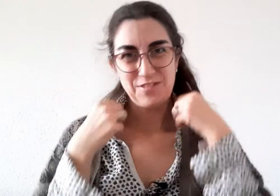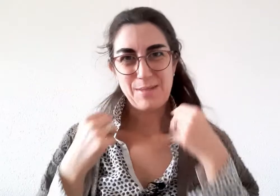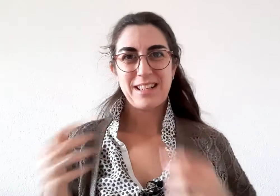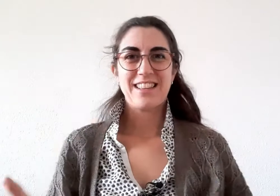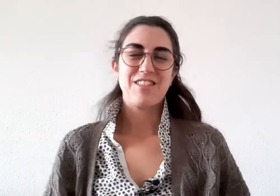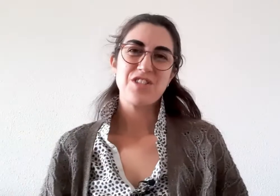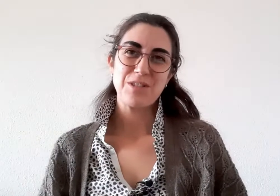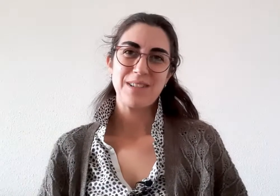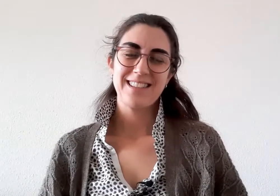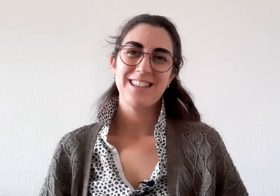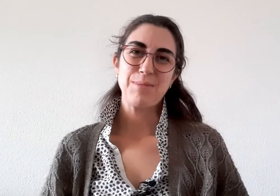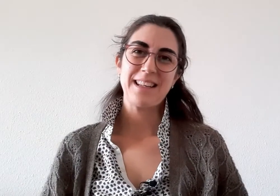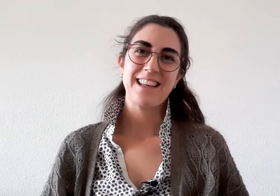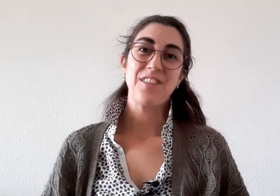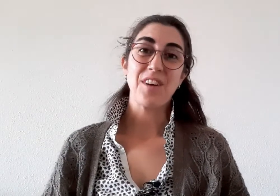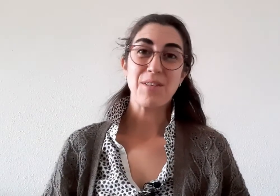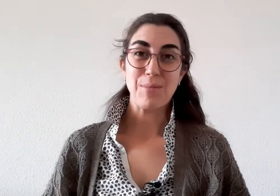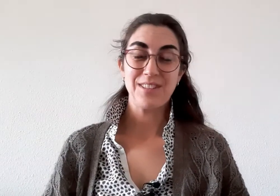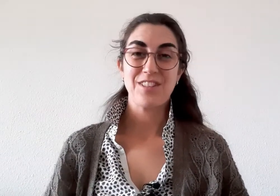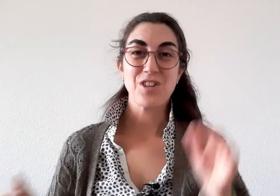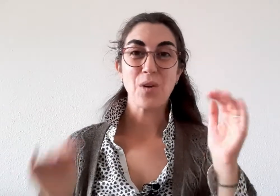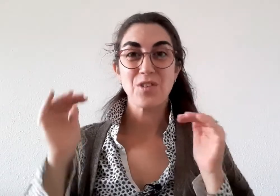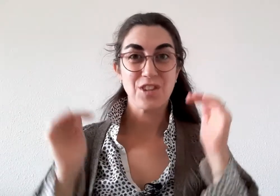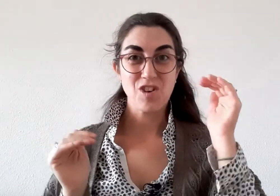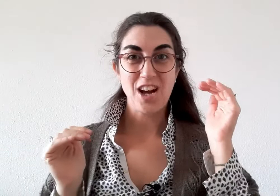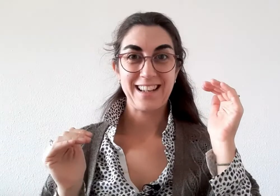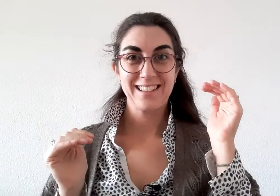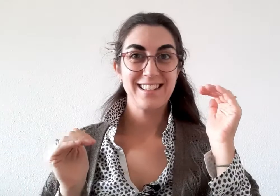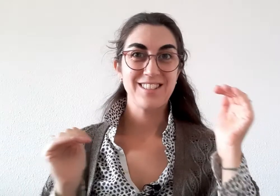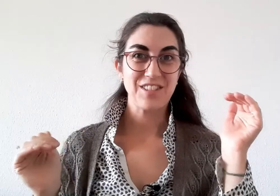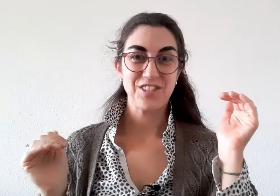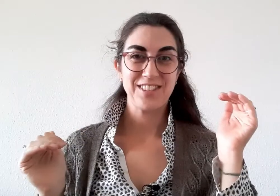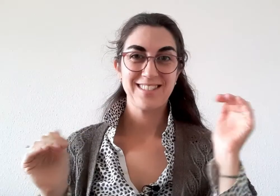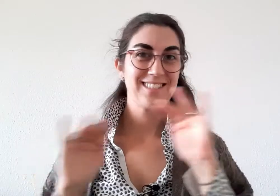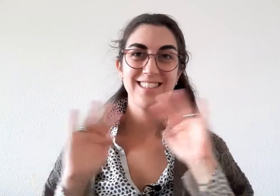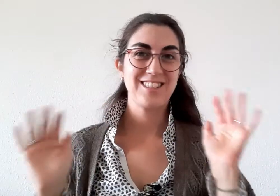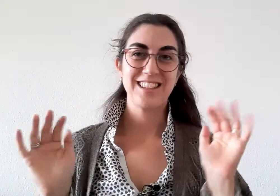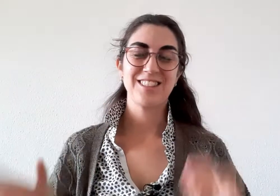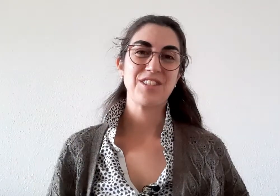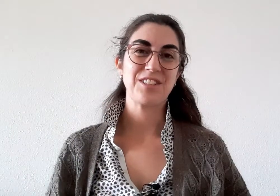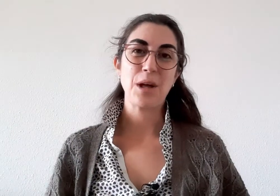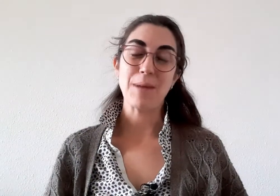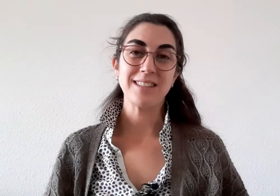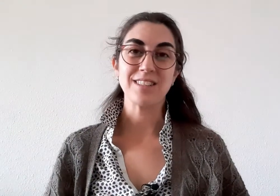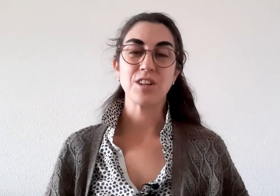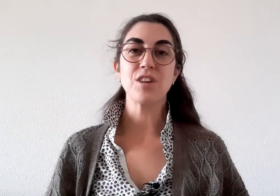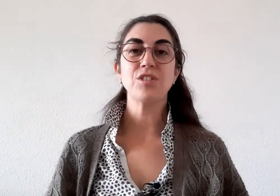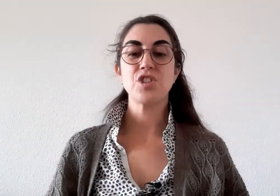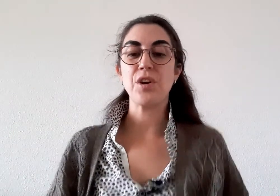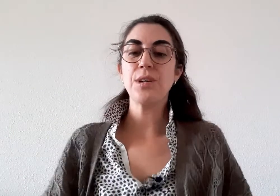family and they're in a German-speaking environment. So the tone of the cry is different These things are just amazing. So it goes to show that